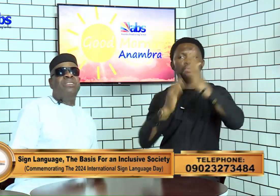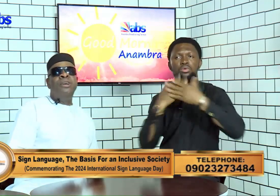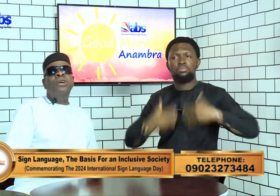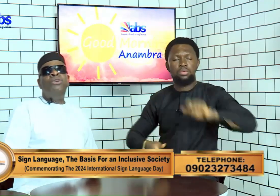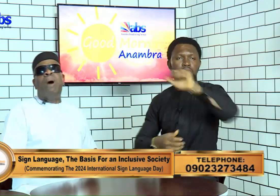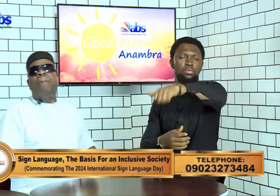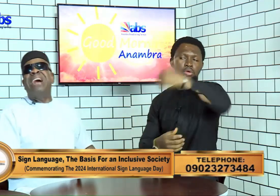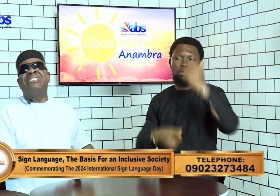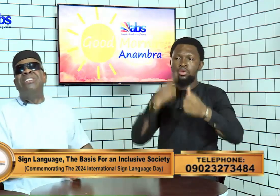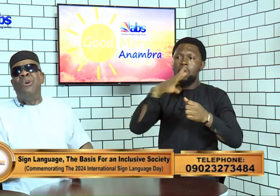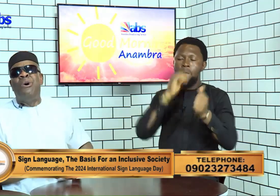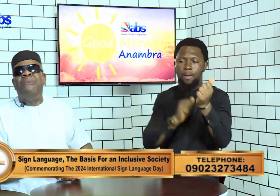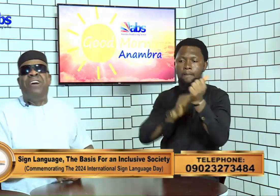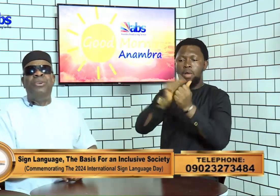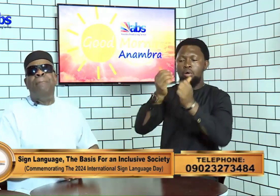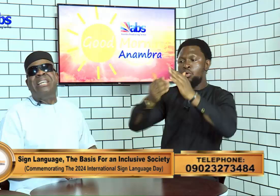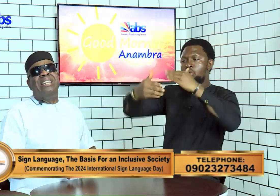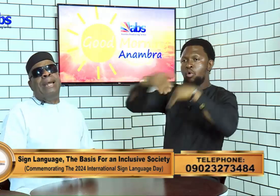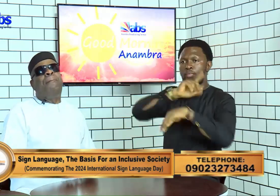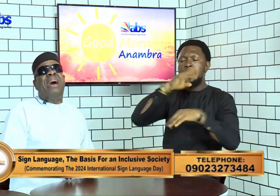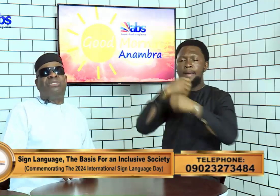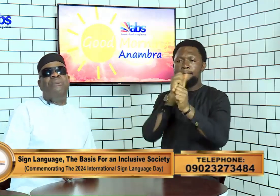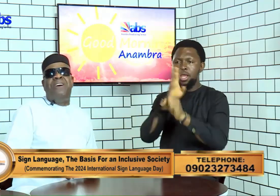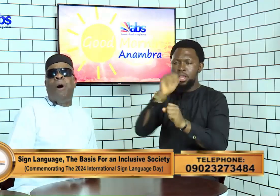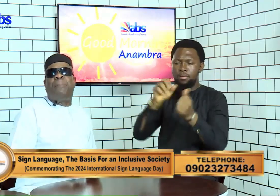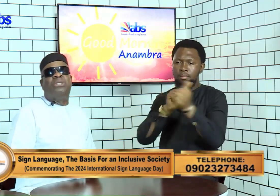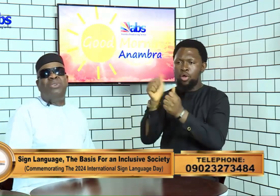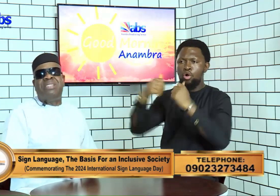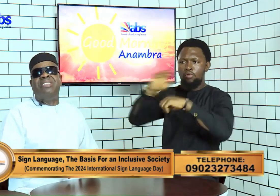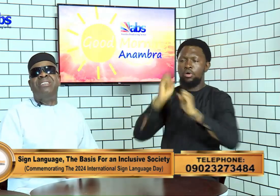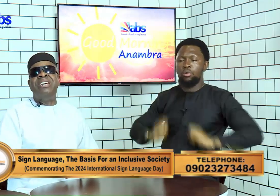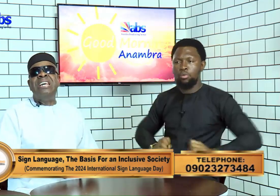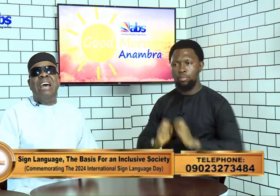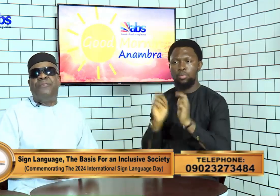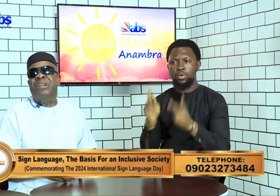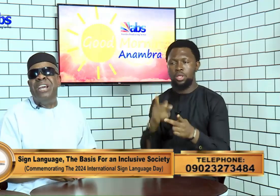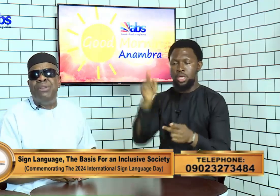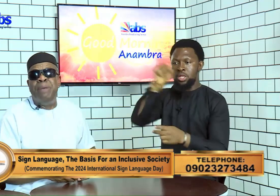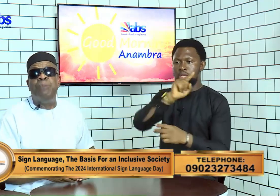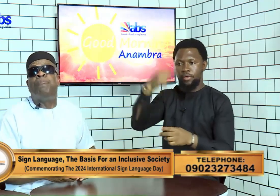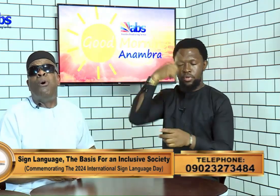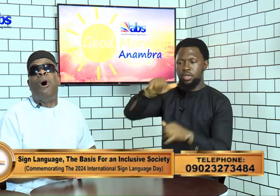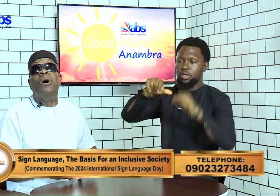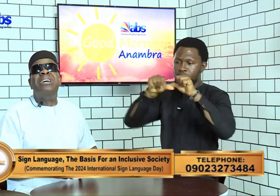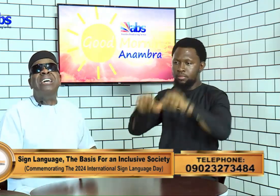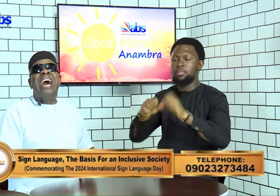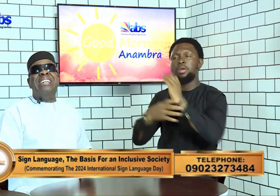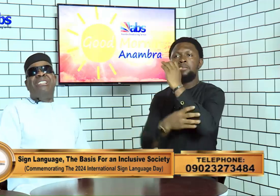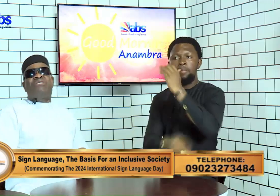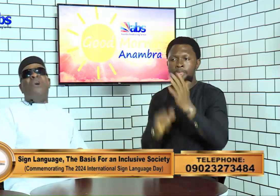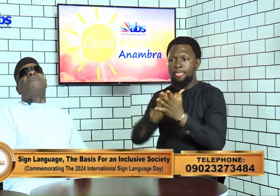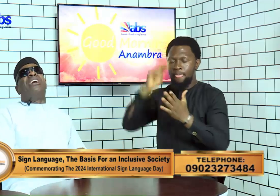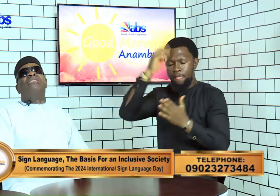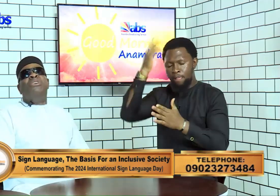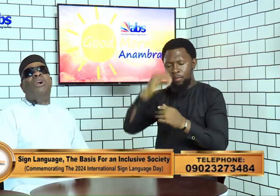else. You are passing over, you are making them pass over opportunities. Therefore, they remain poor. And that